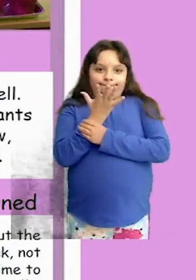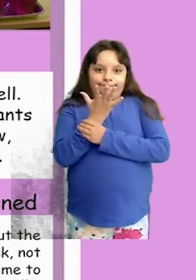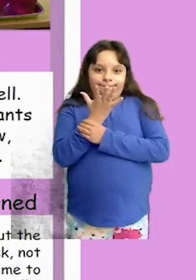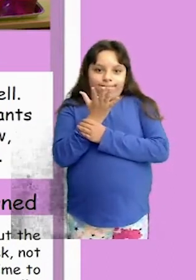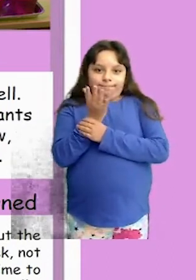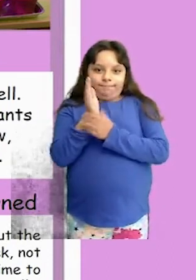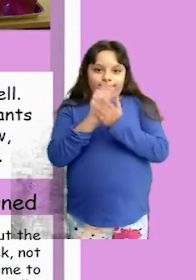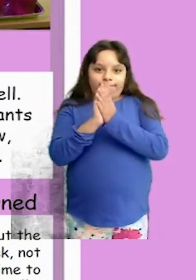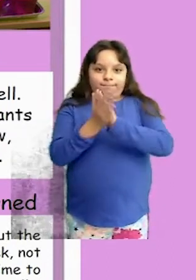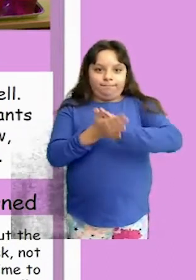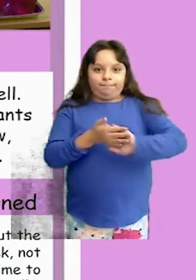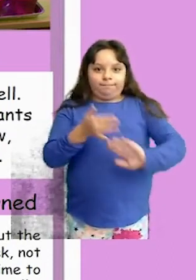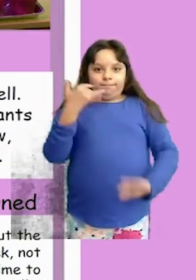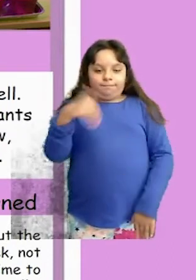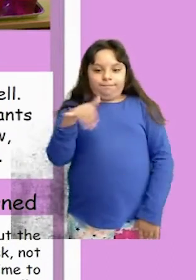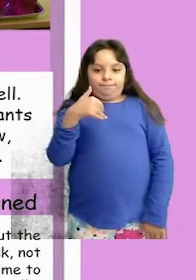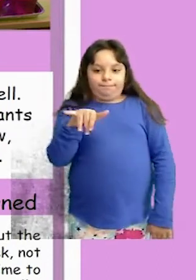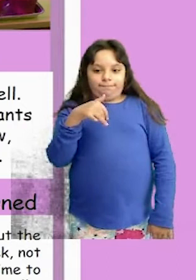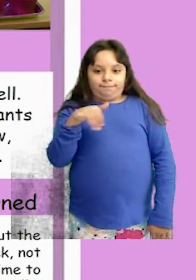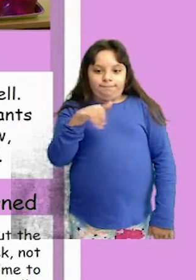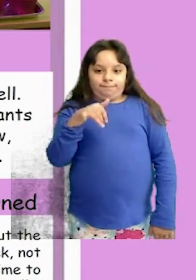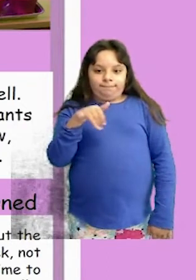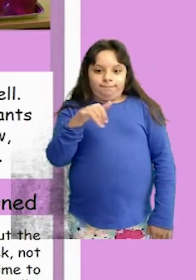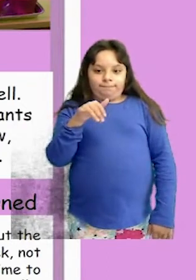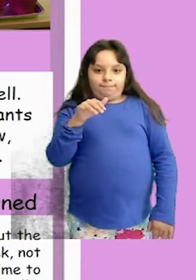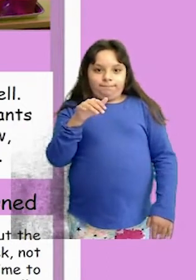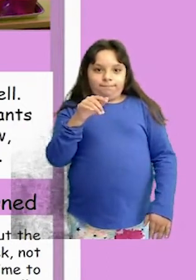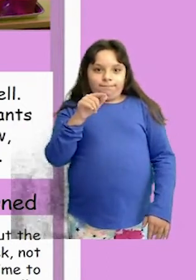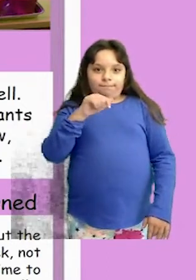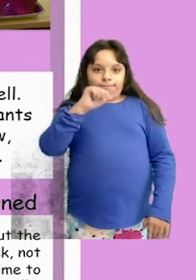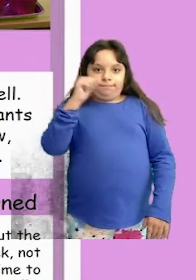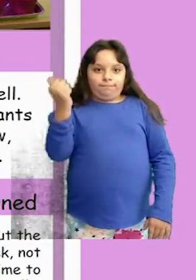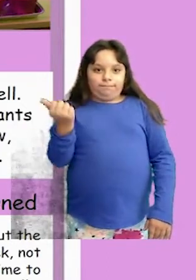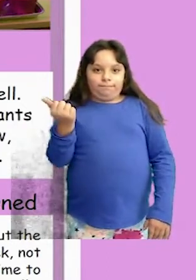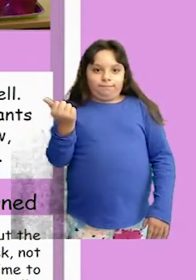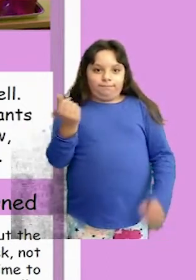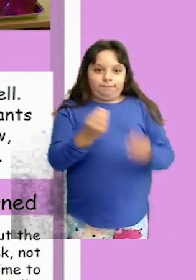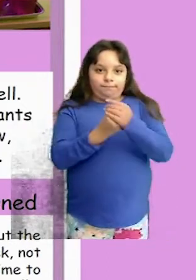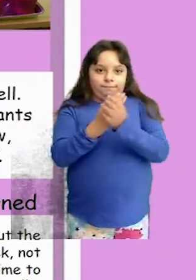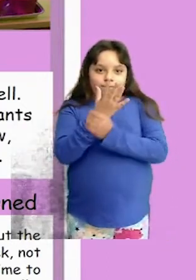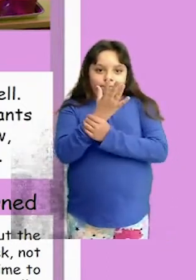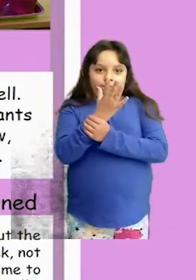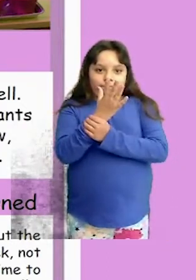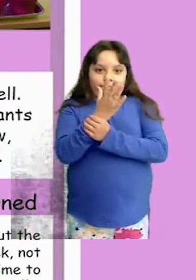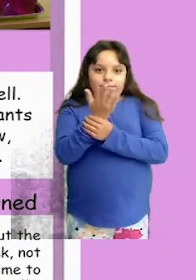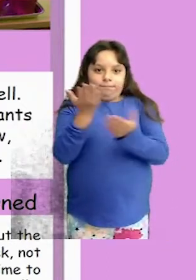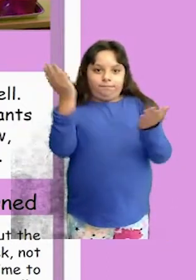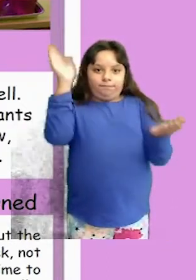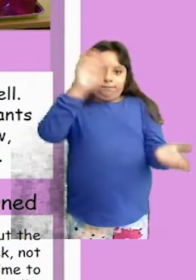Some of our plants turned yellow and the other